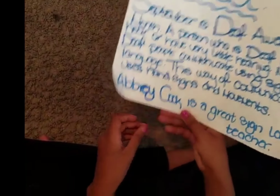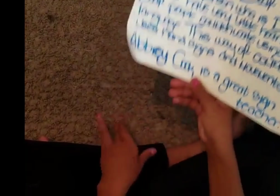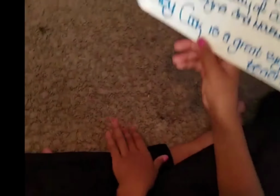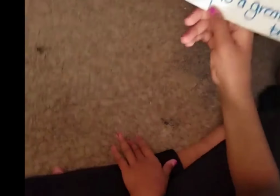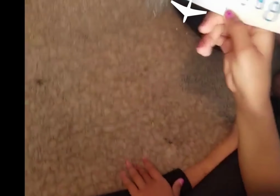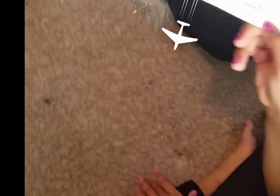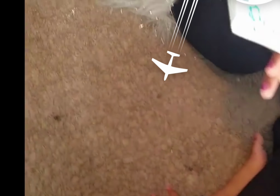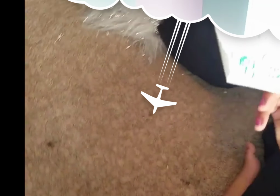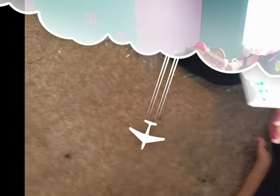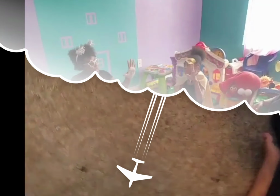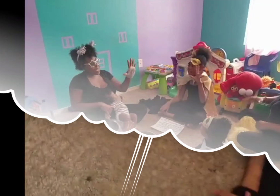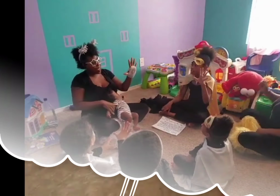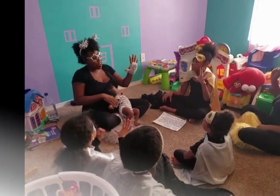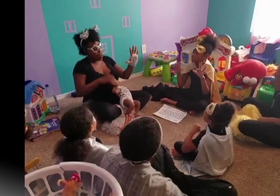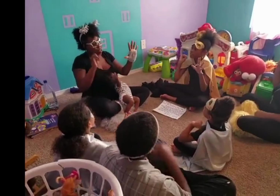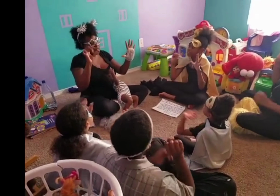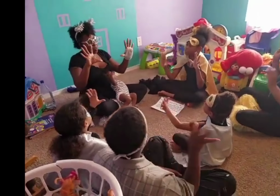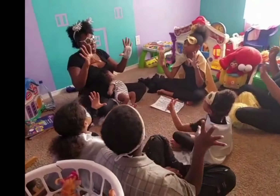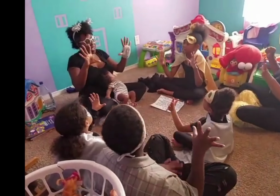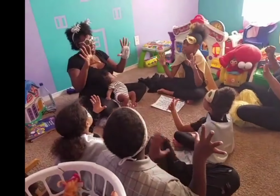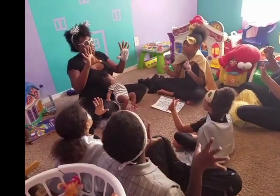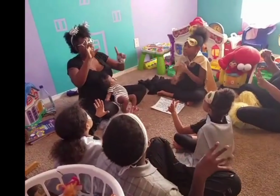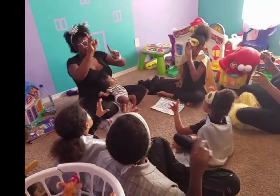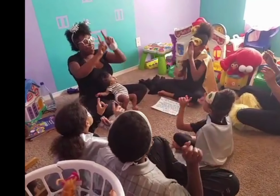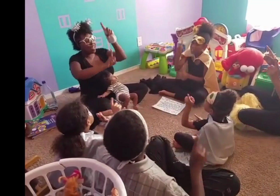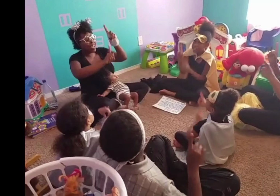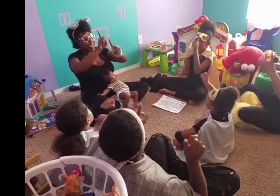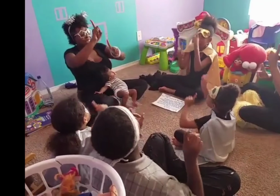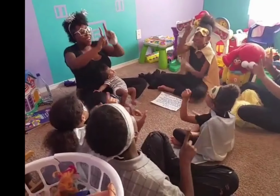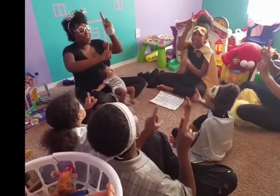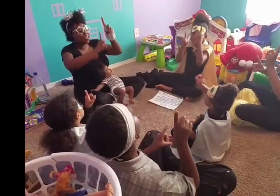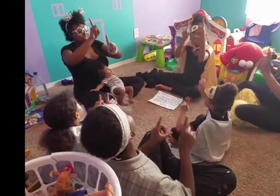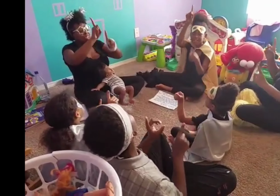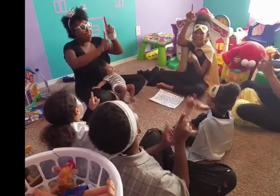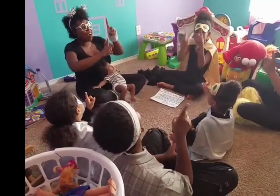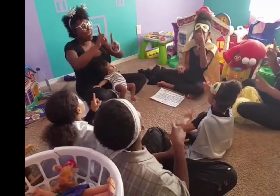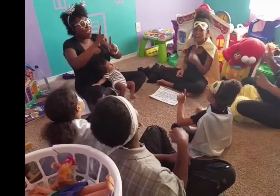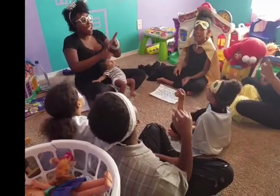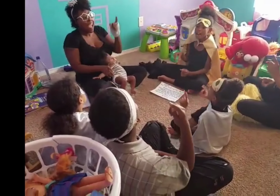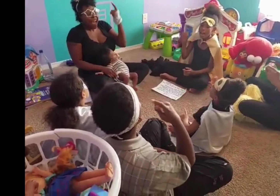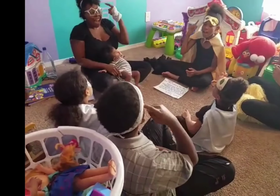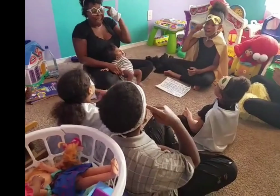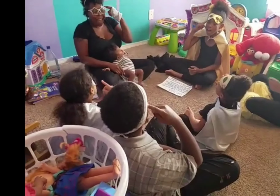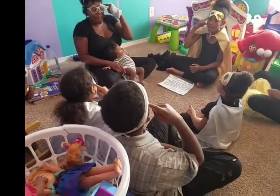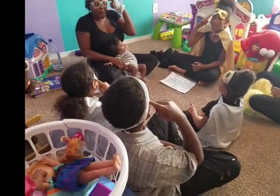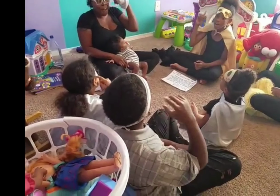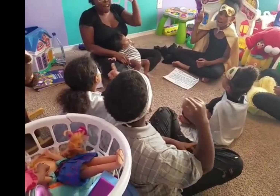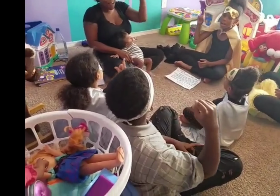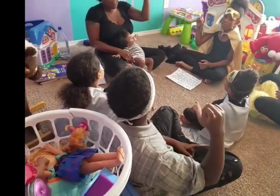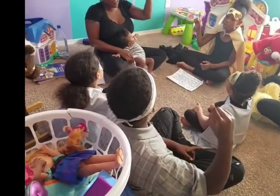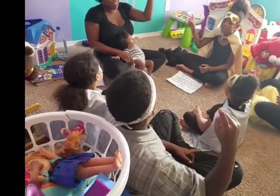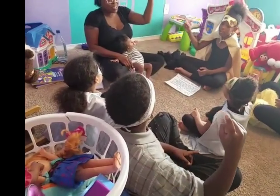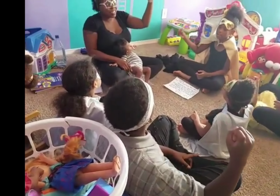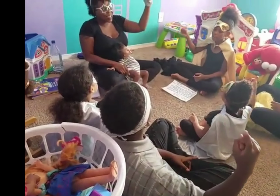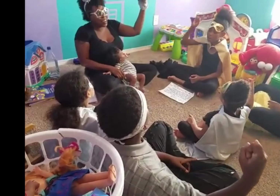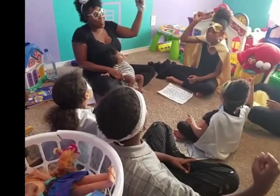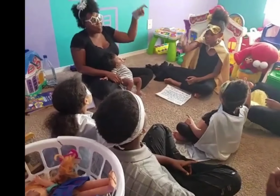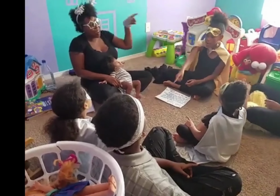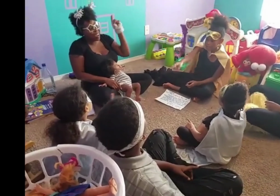Cook is a great twinkle, twinkle, little star. How I wonder what